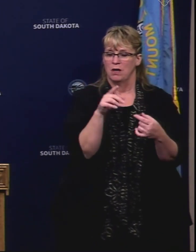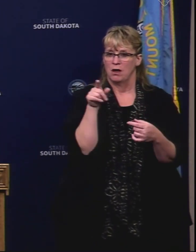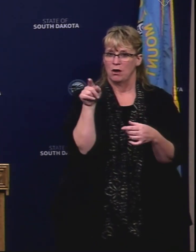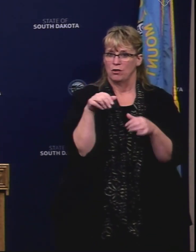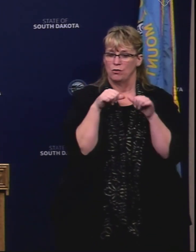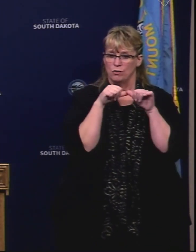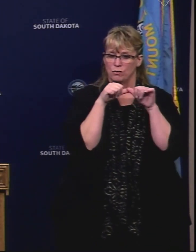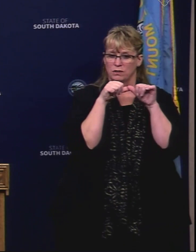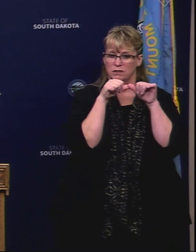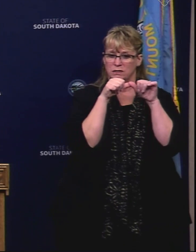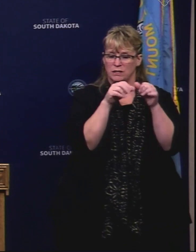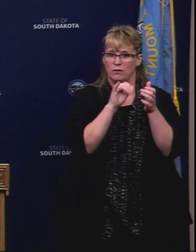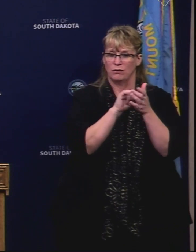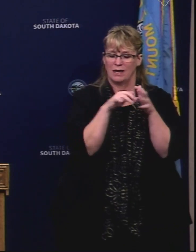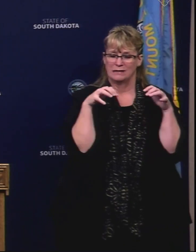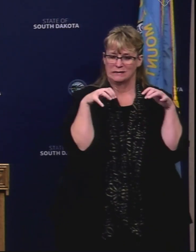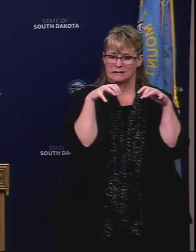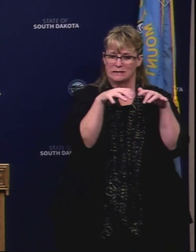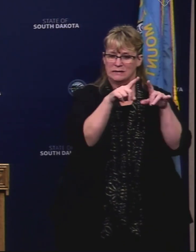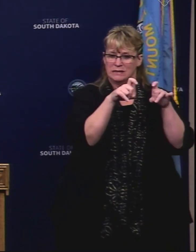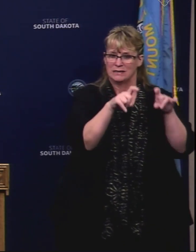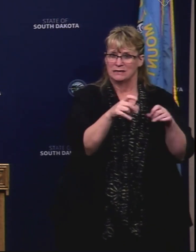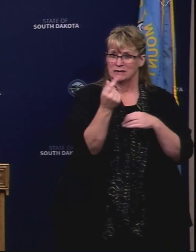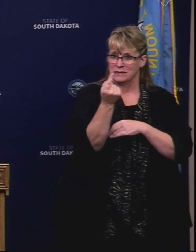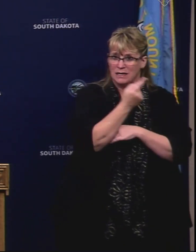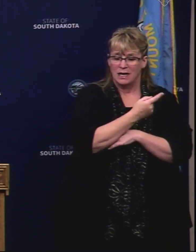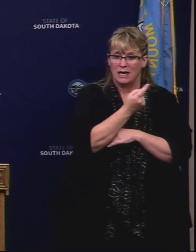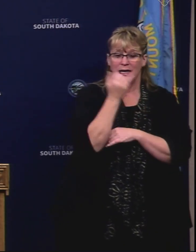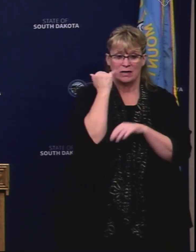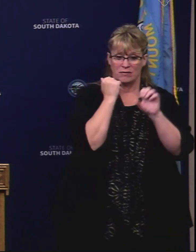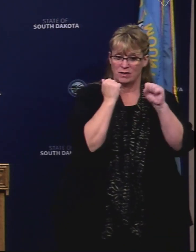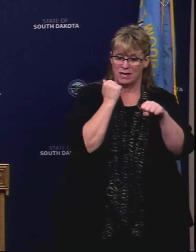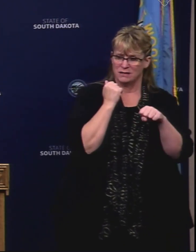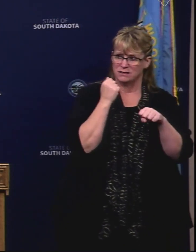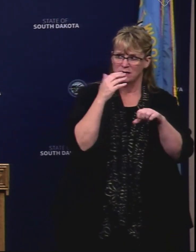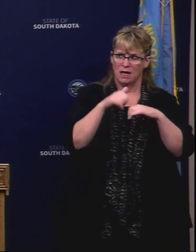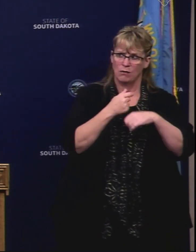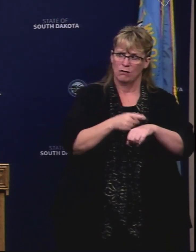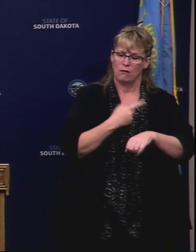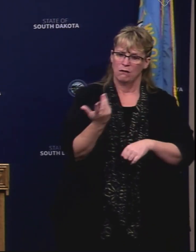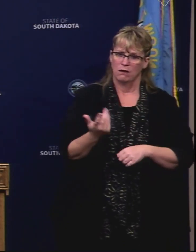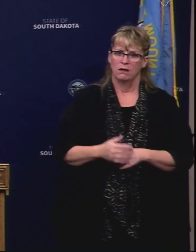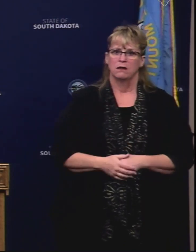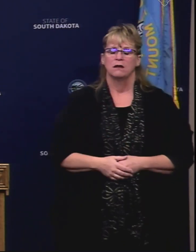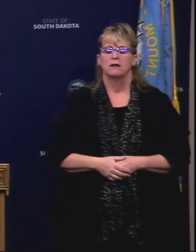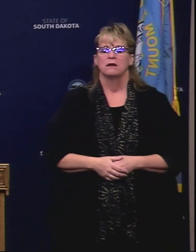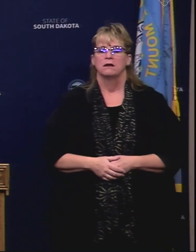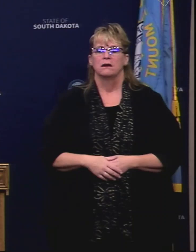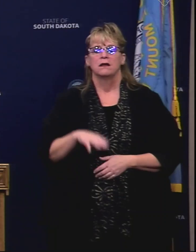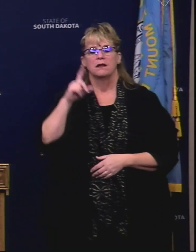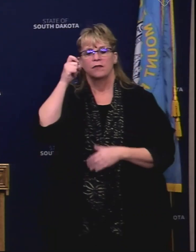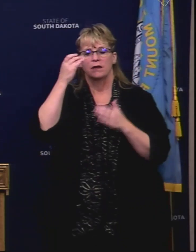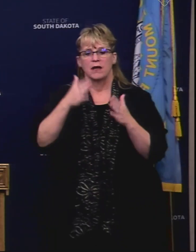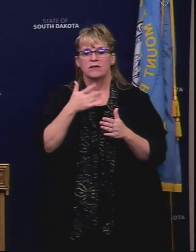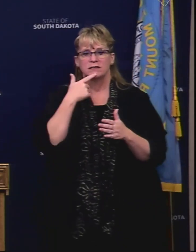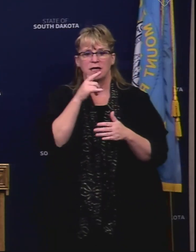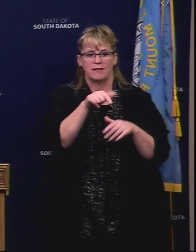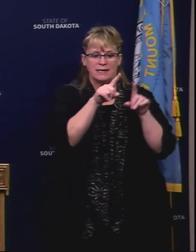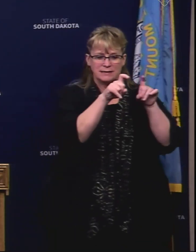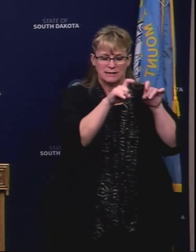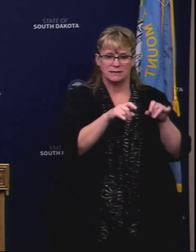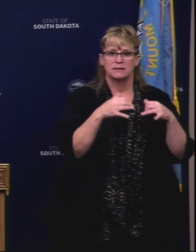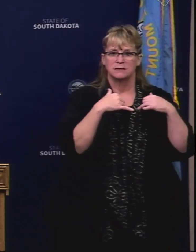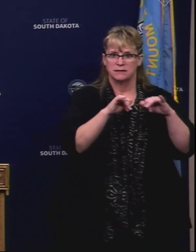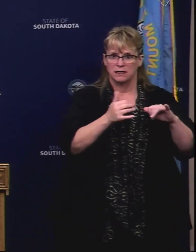the mass testing today? And if you are, for how long? Today, that operation is still